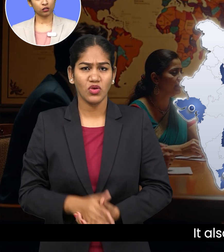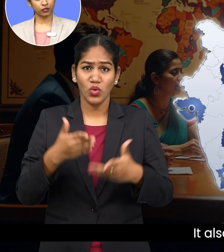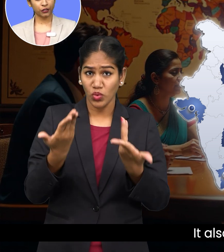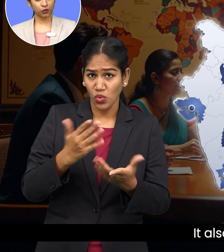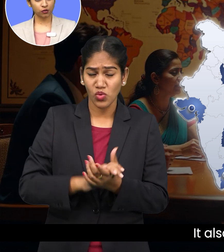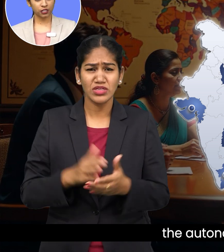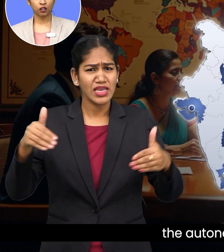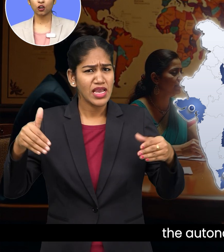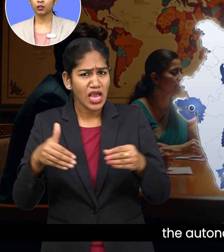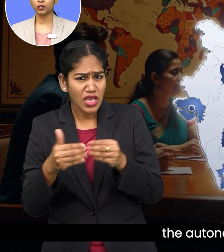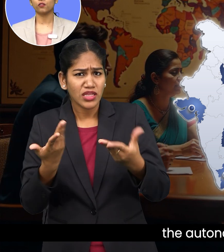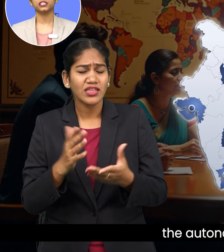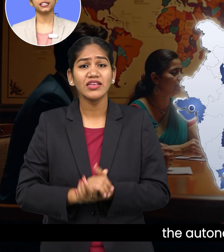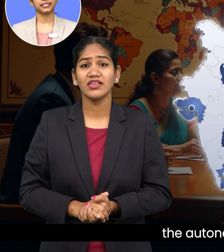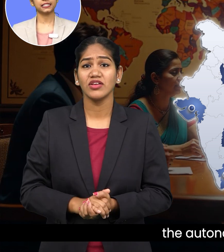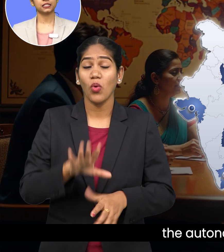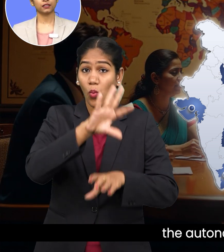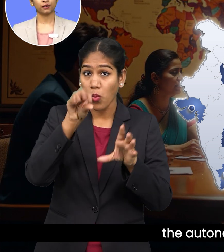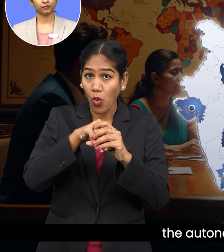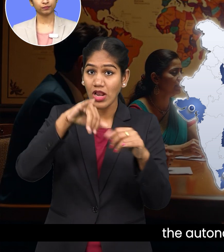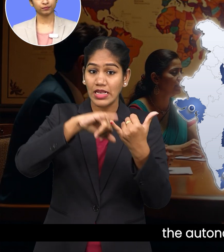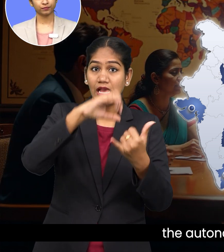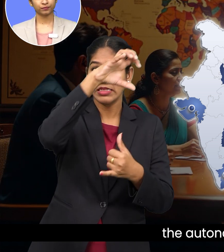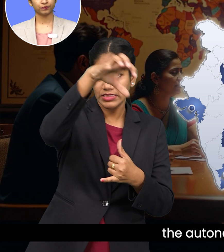It also introduced the autonomy of the states.